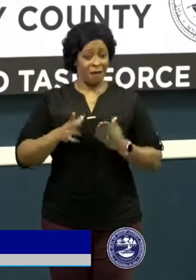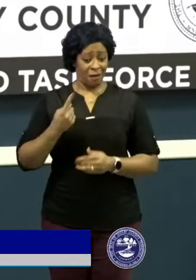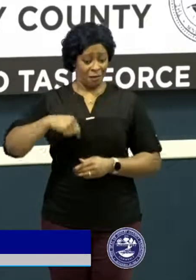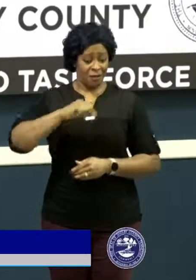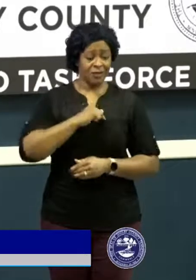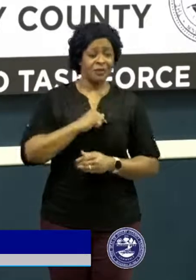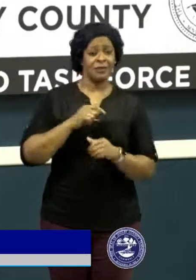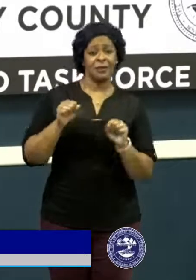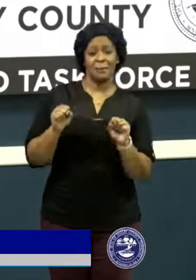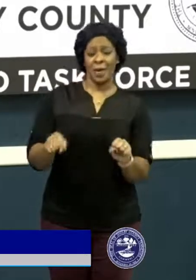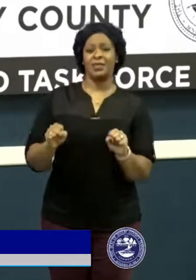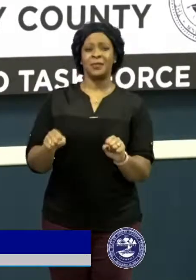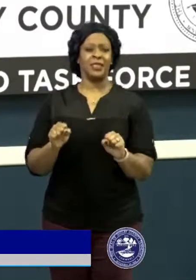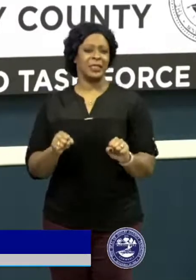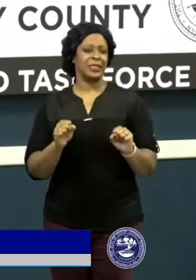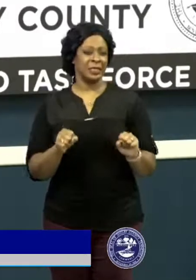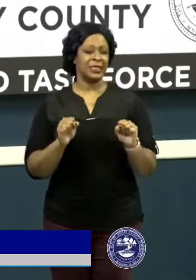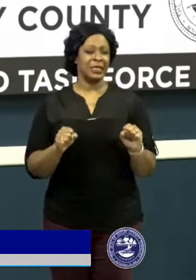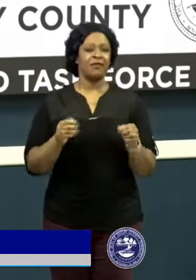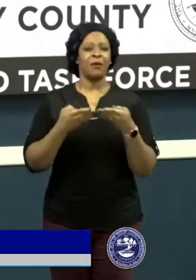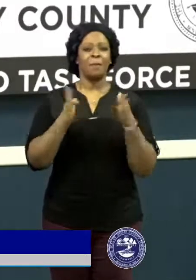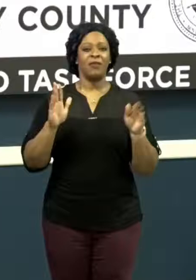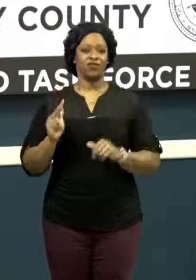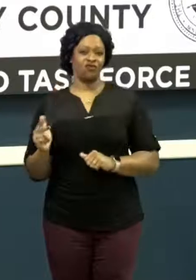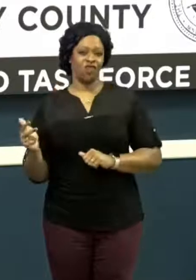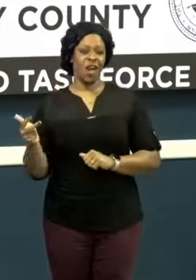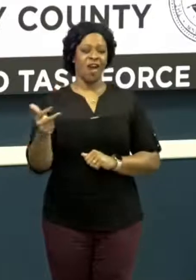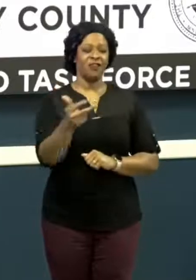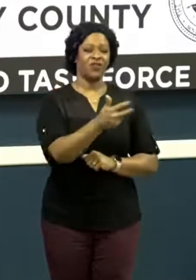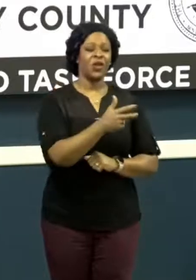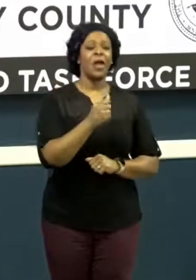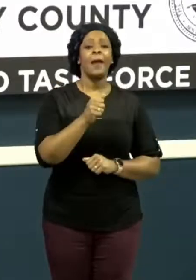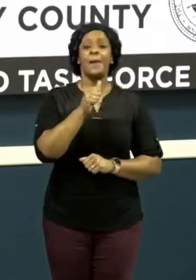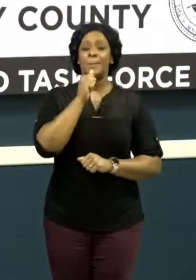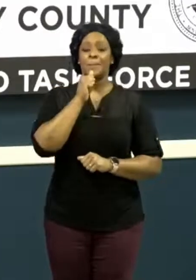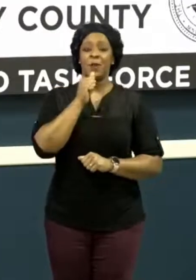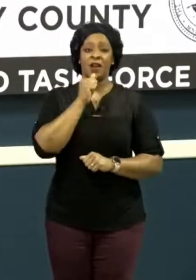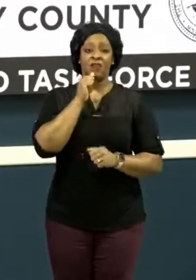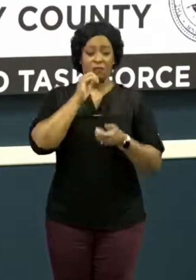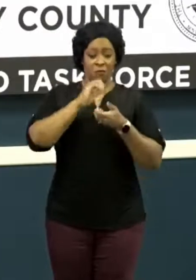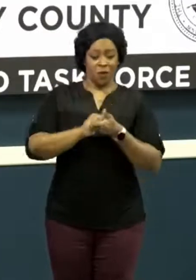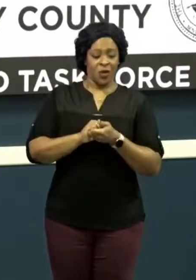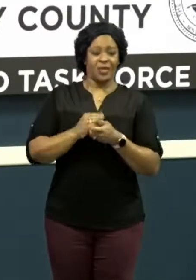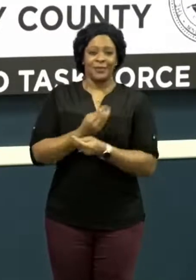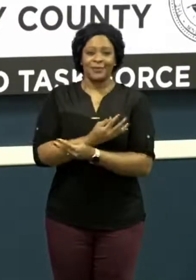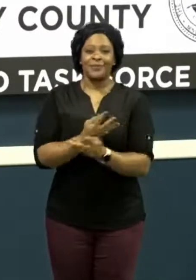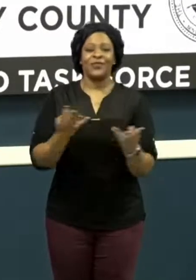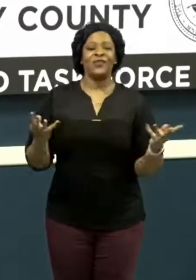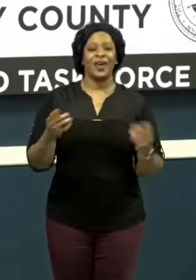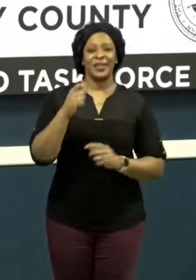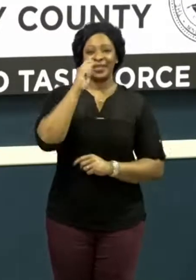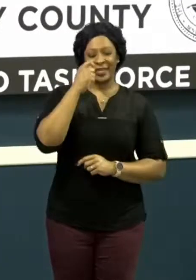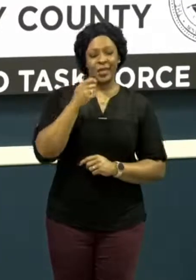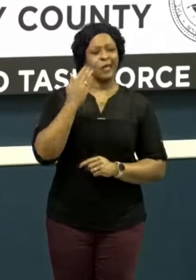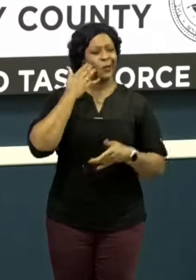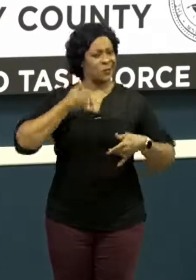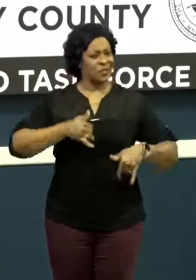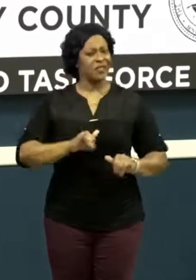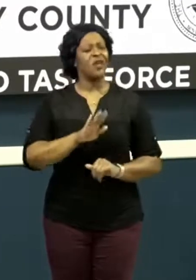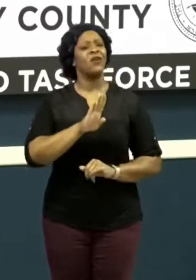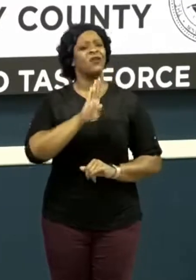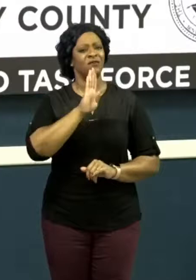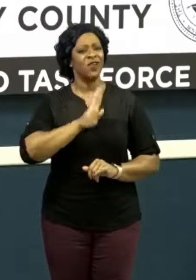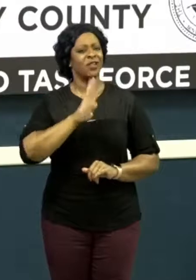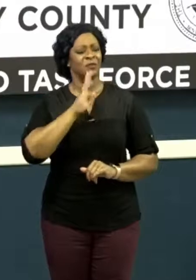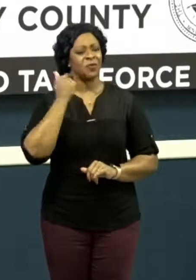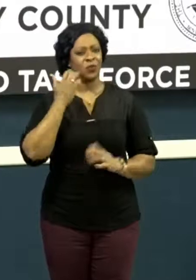have that capacity for the public drive-thrus and the private partners who are delivering it. We know there is still some frustration with respect to the rapid